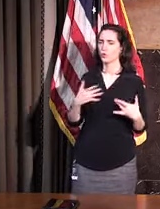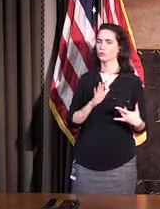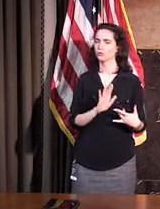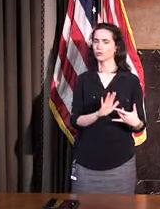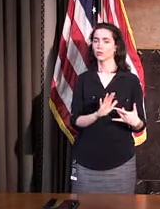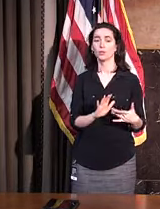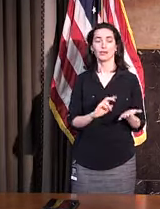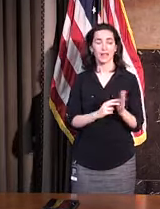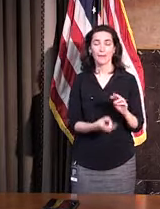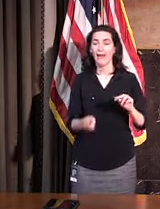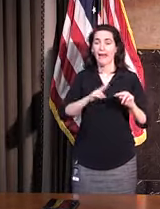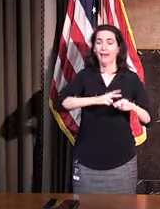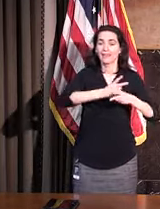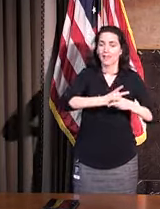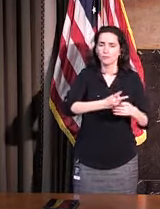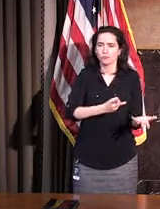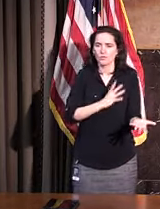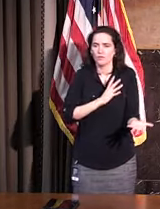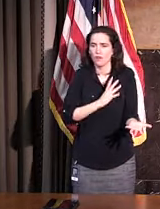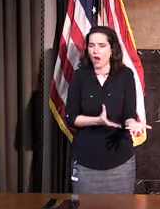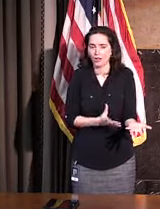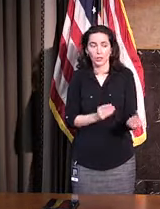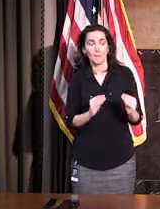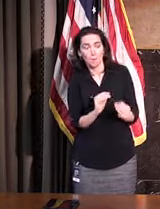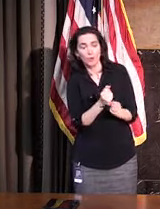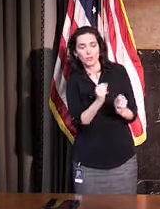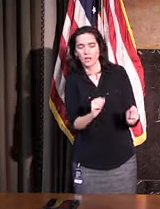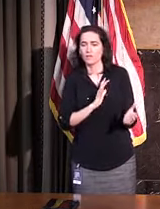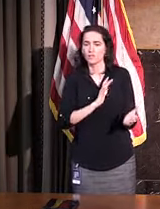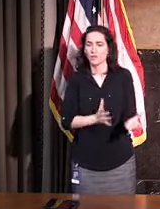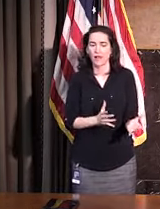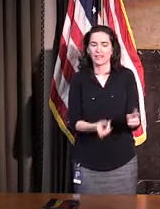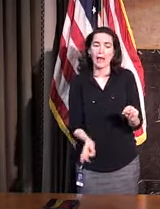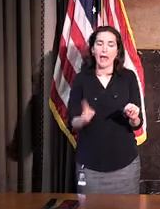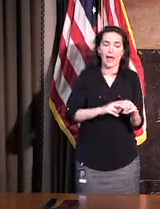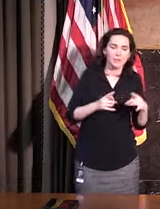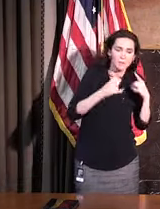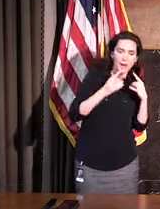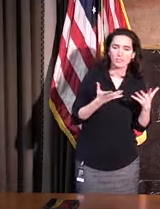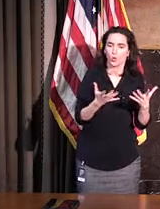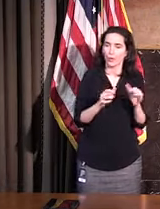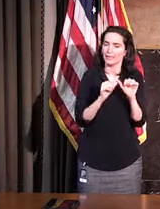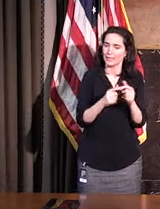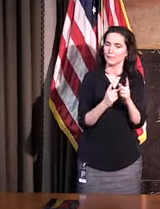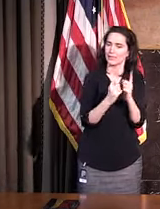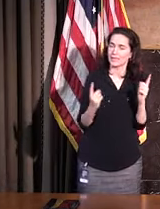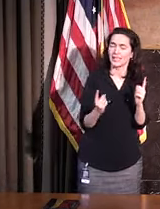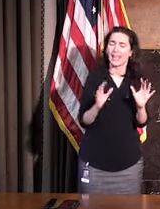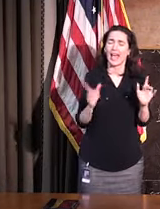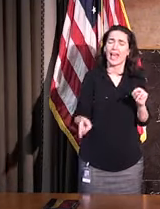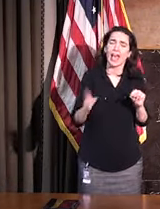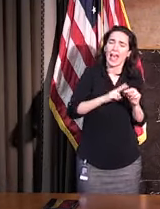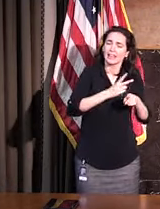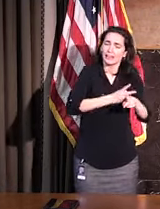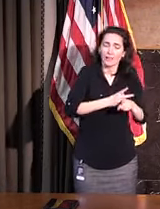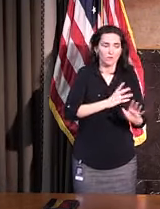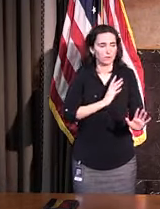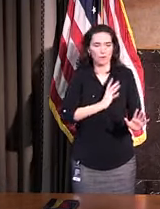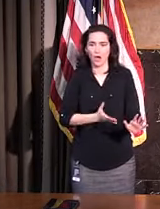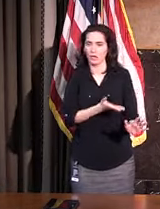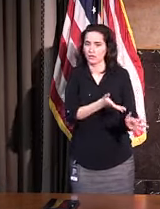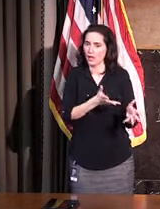never wrong to be more conservative, never wrong to be more safe, never wrong to mask and distance if you want to be extra careful. But again, I think this